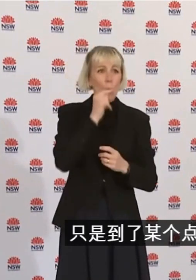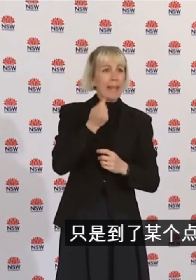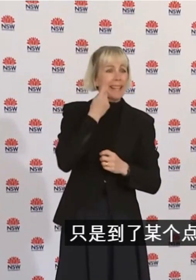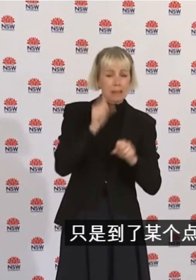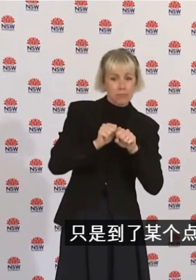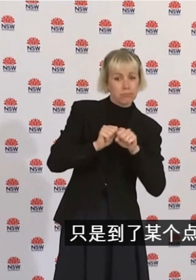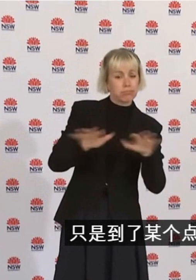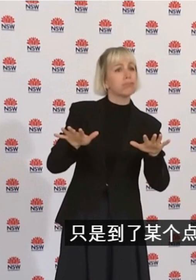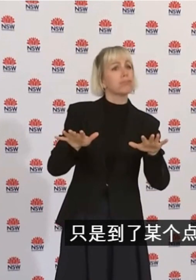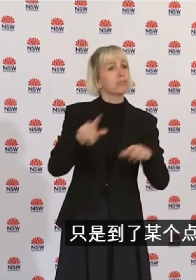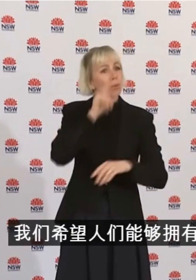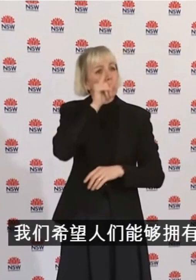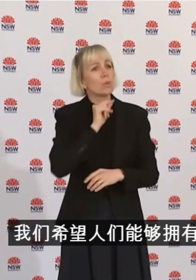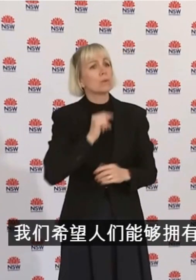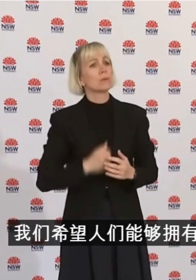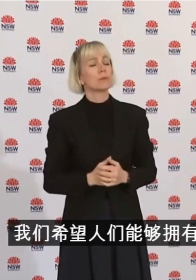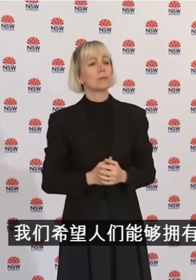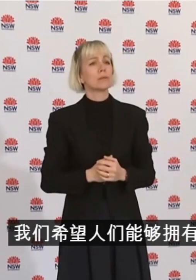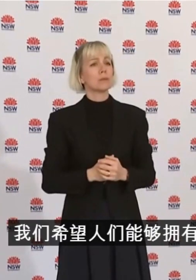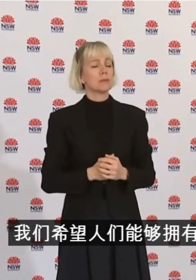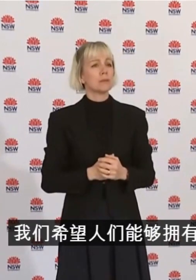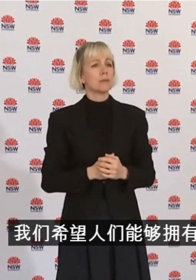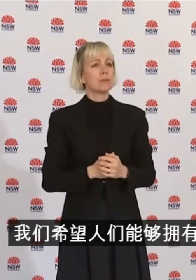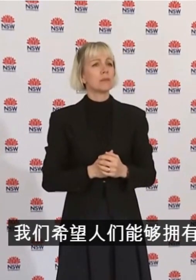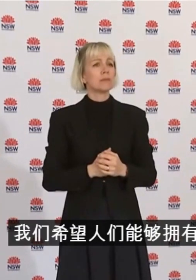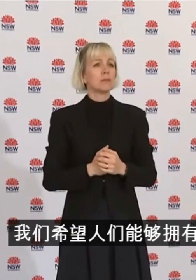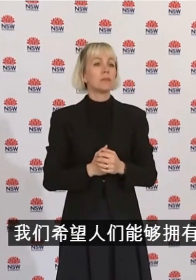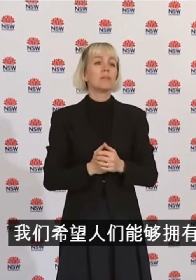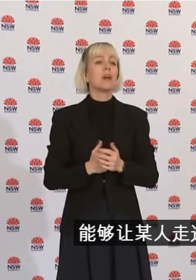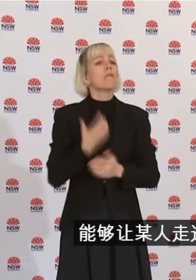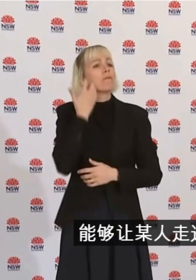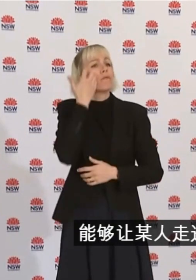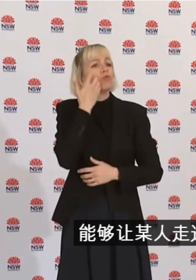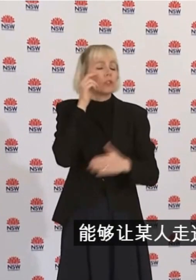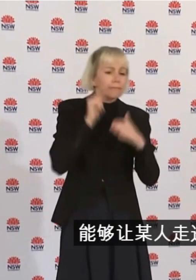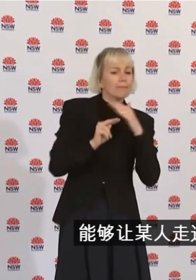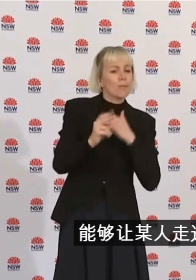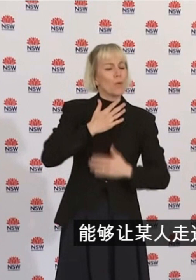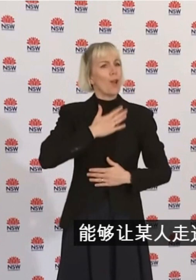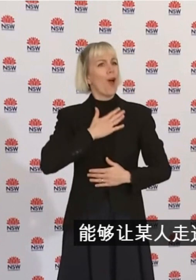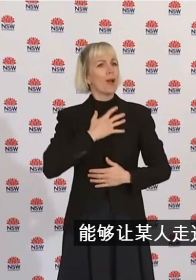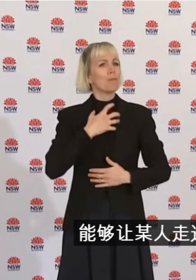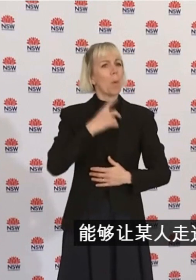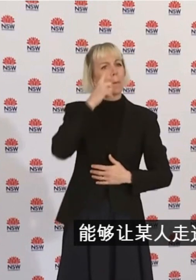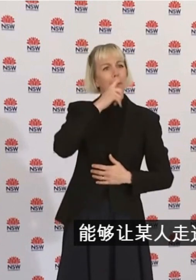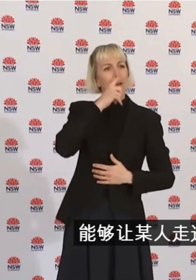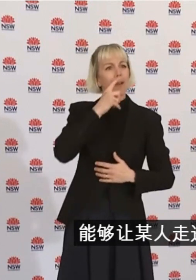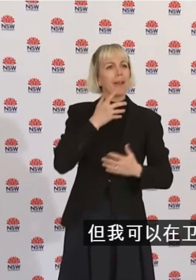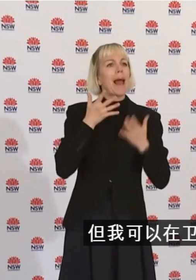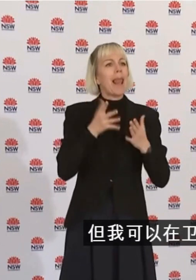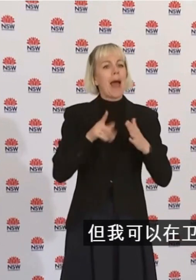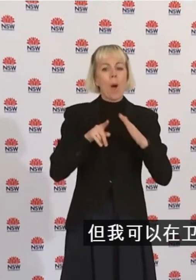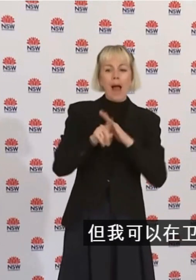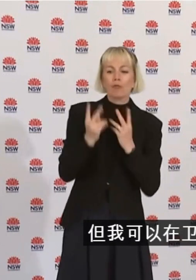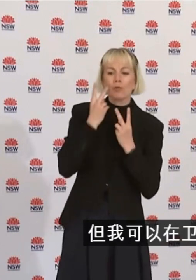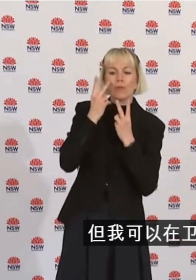what that point is yet, we want people to be able to have, if you're a single person, you should be able to have someone come in to you and sit with